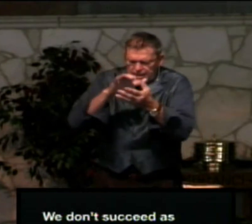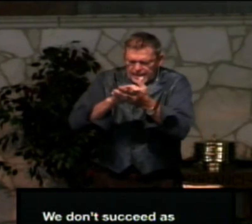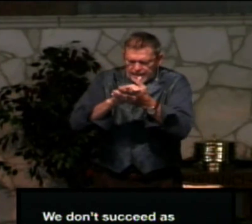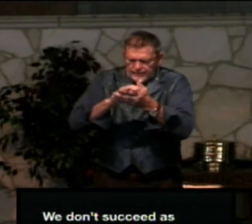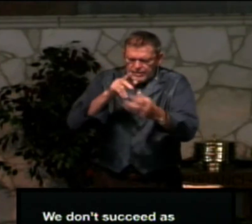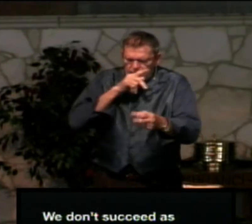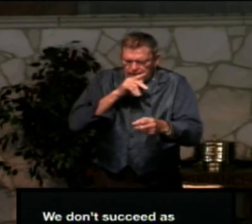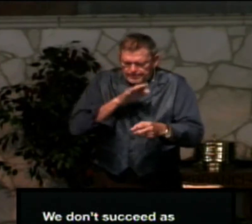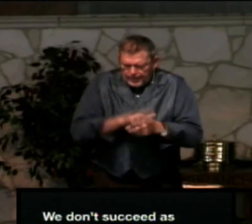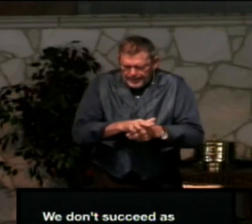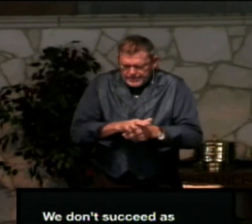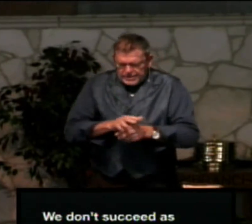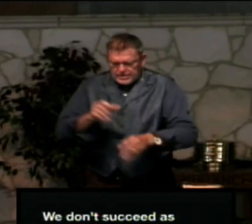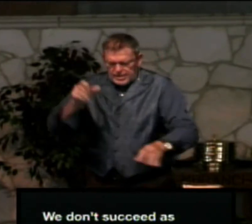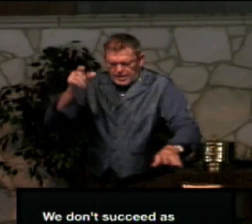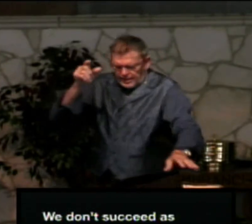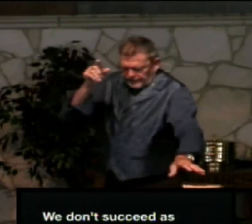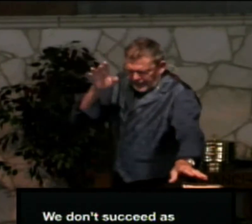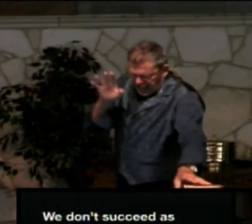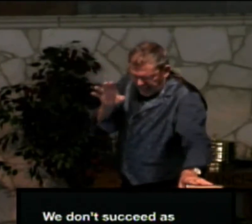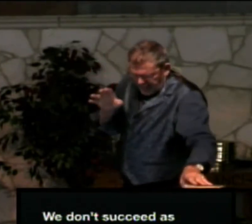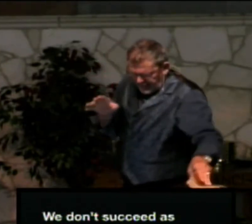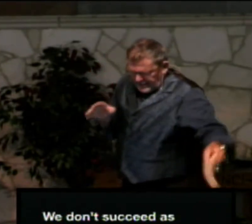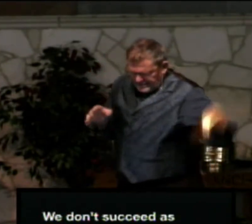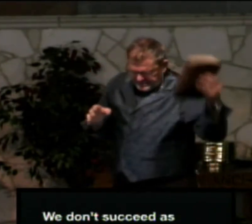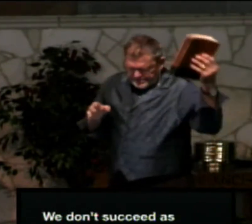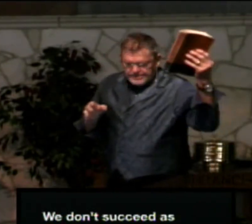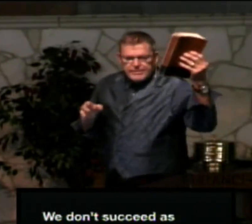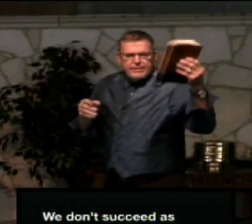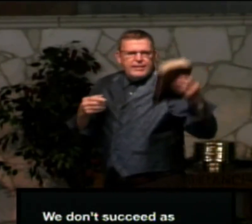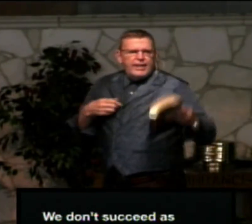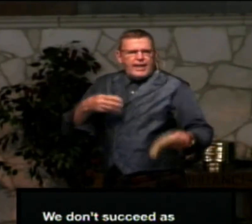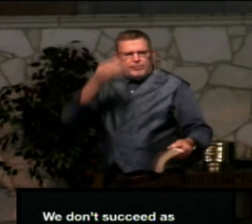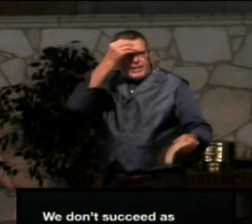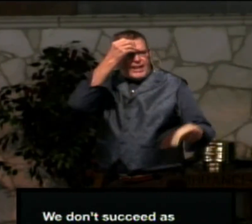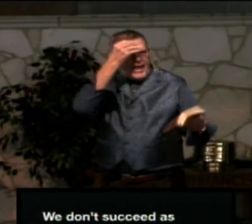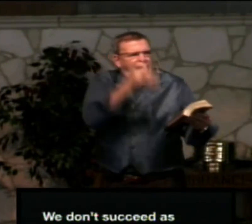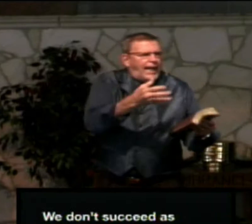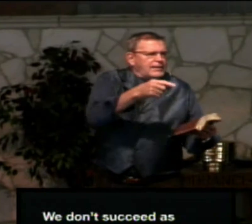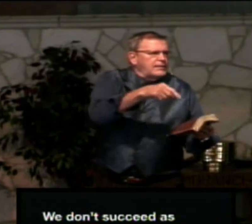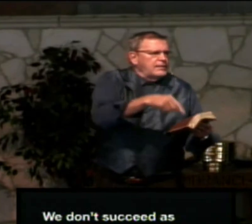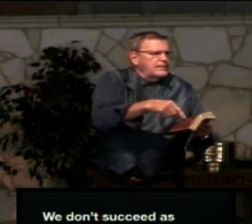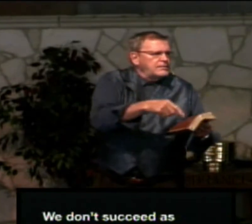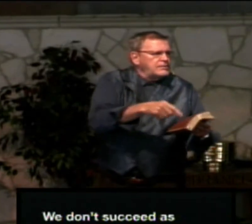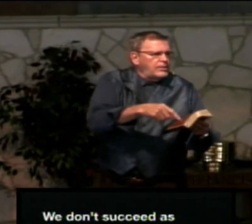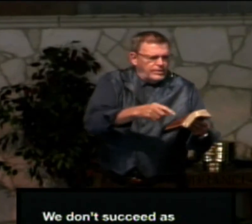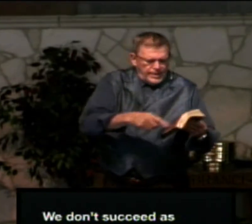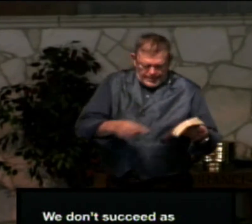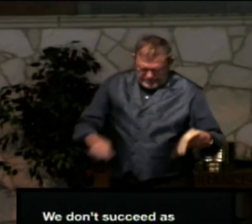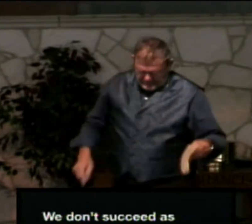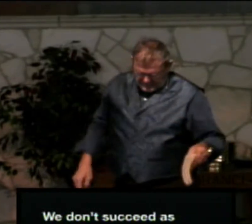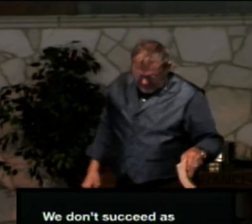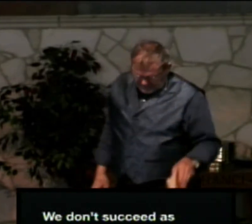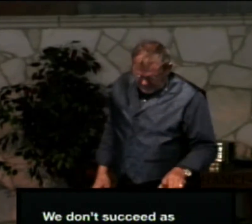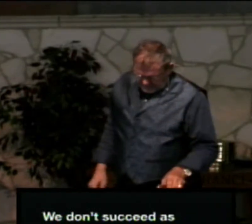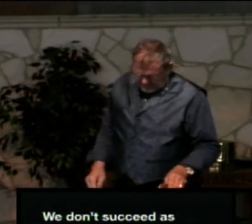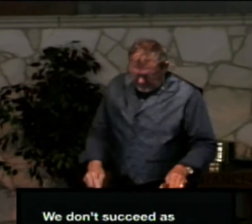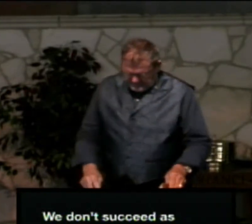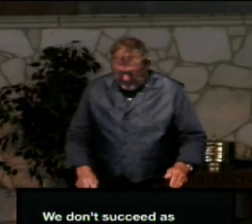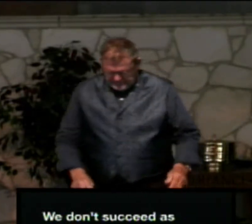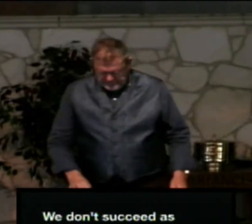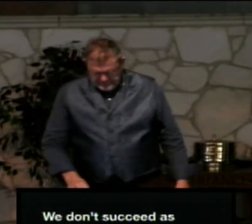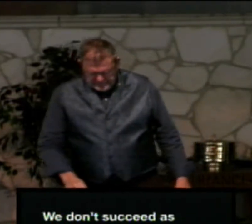we believe the promises of God and we act on them.